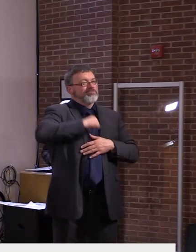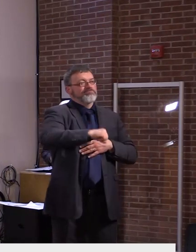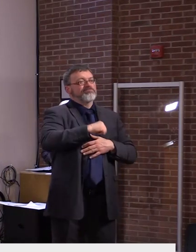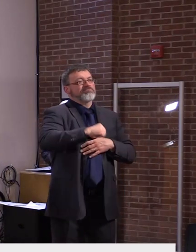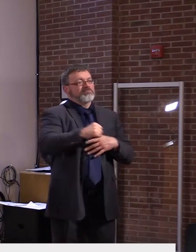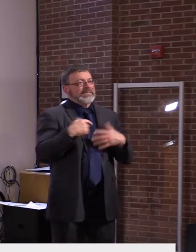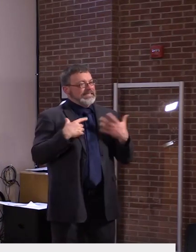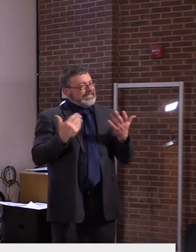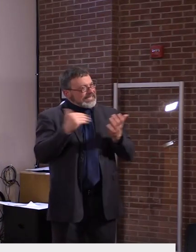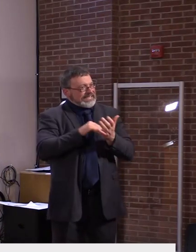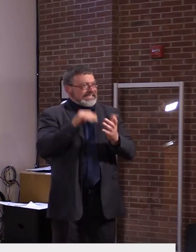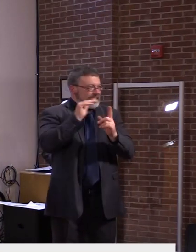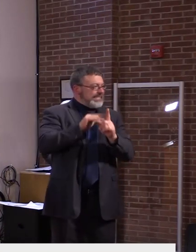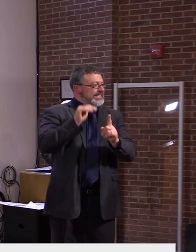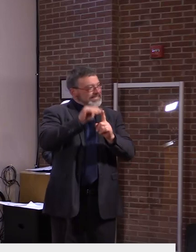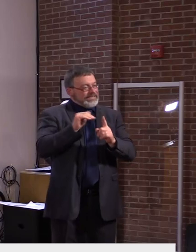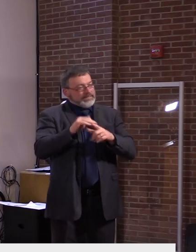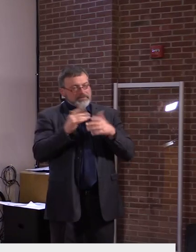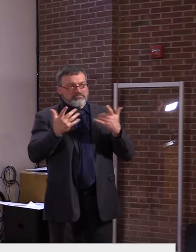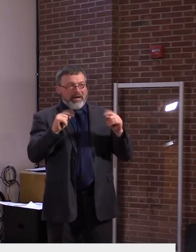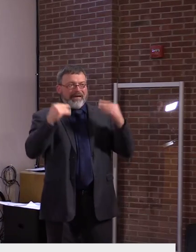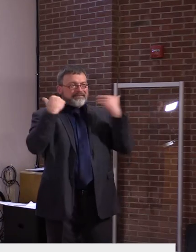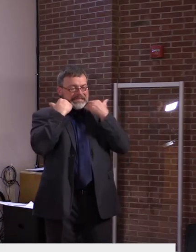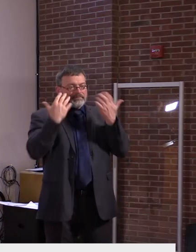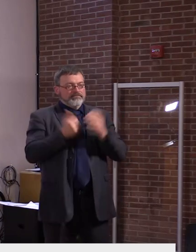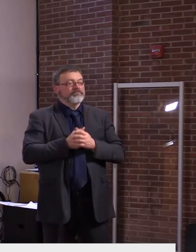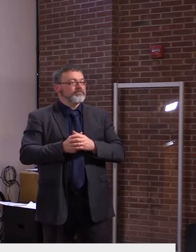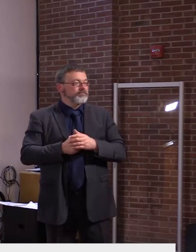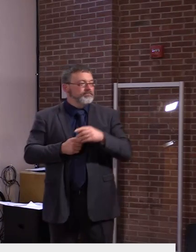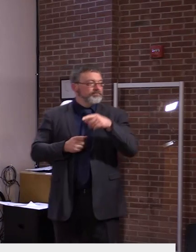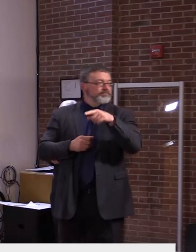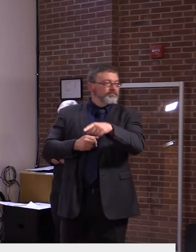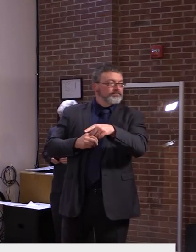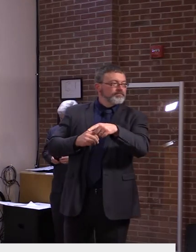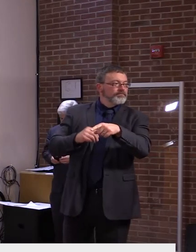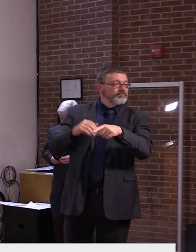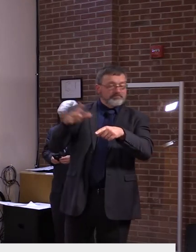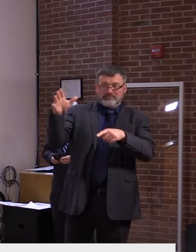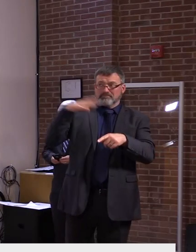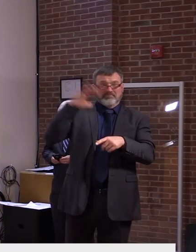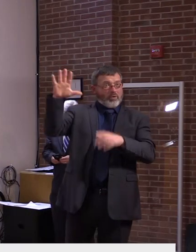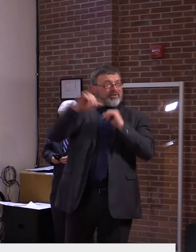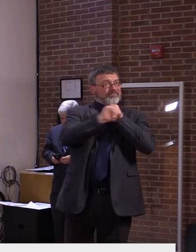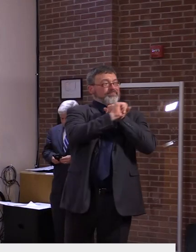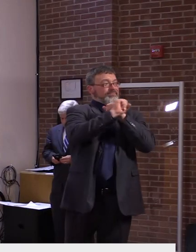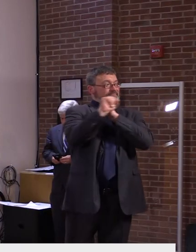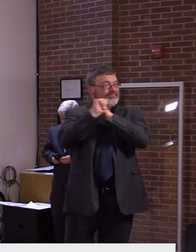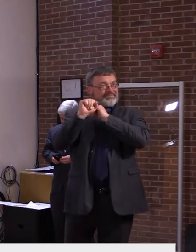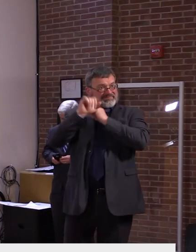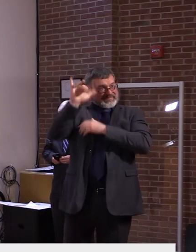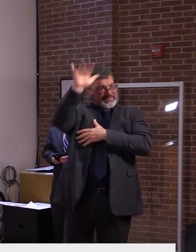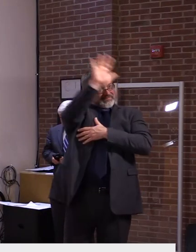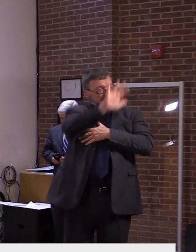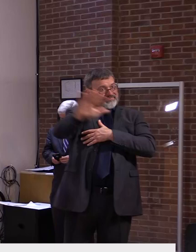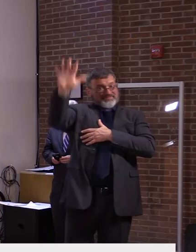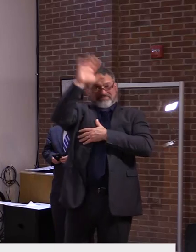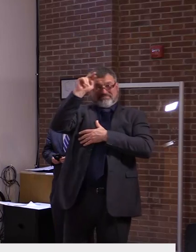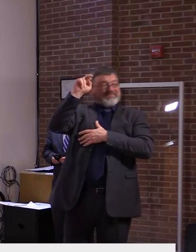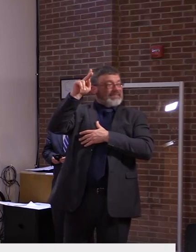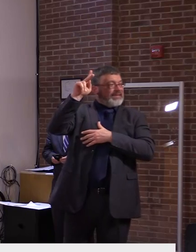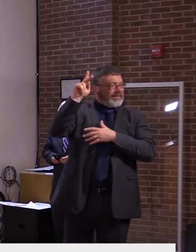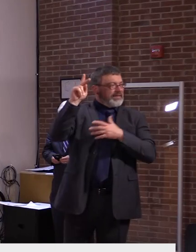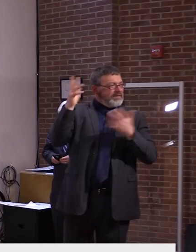Okay. And in terms of the vaccination outreach you're planning up there, I see by the dashboard